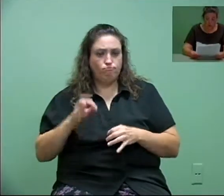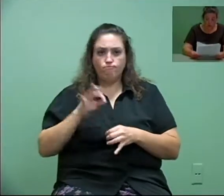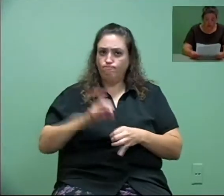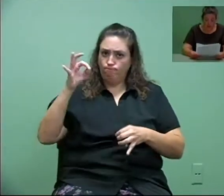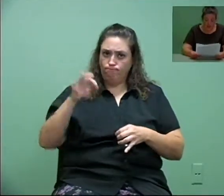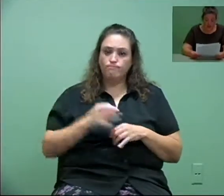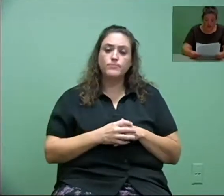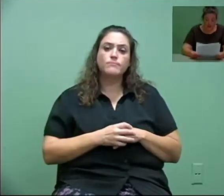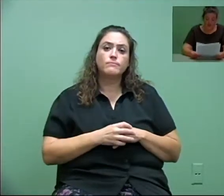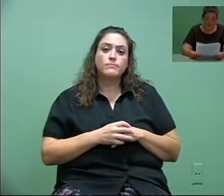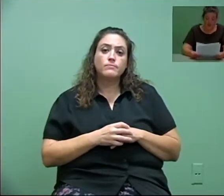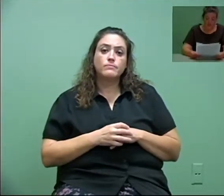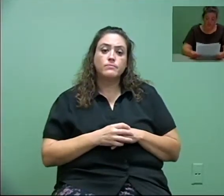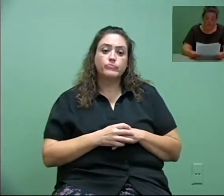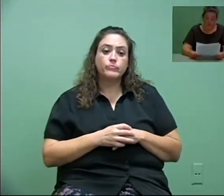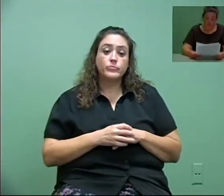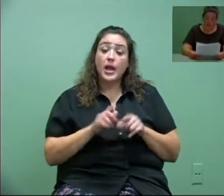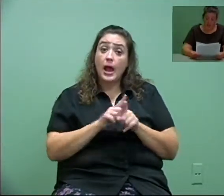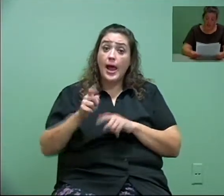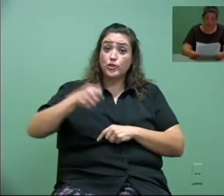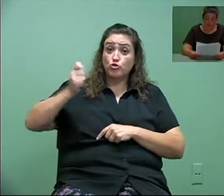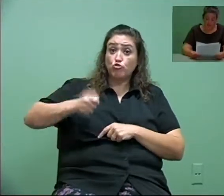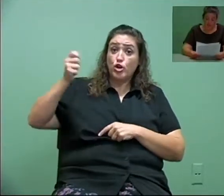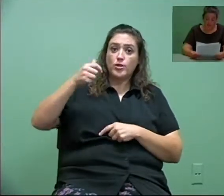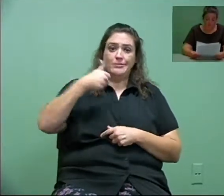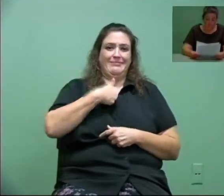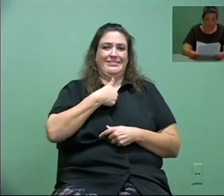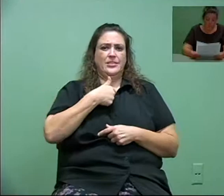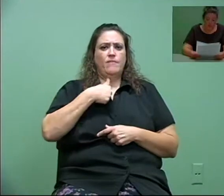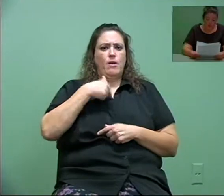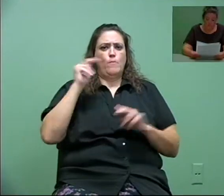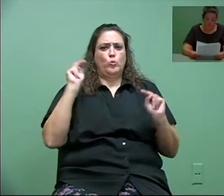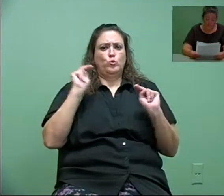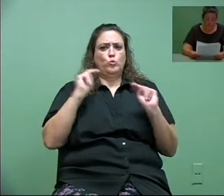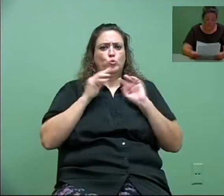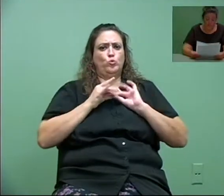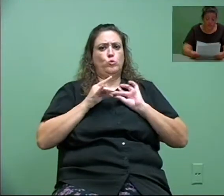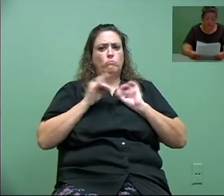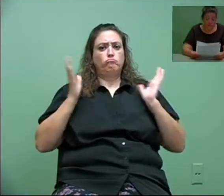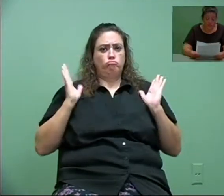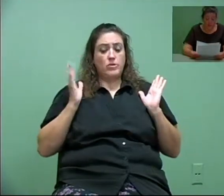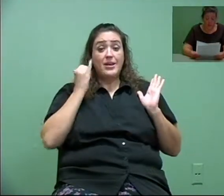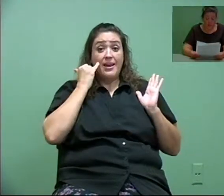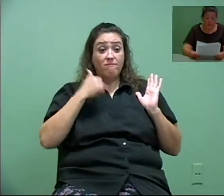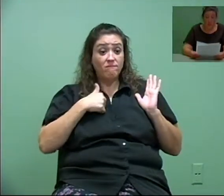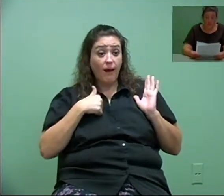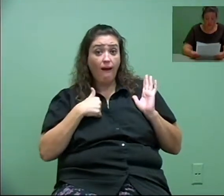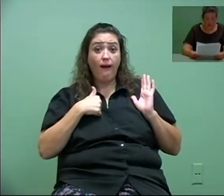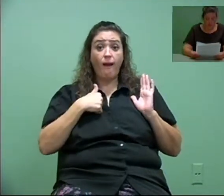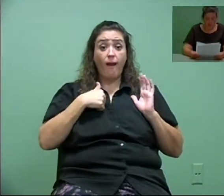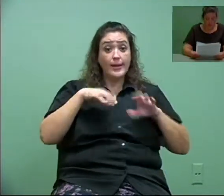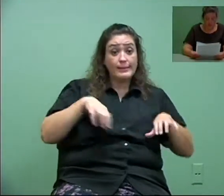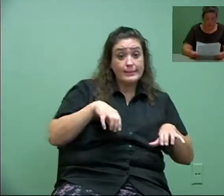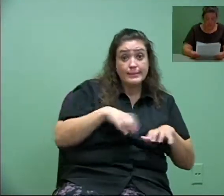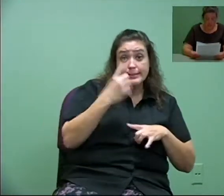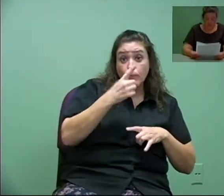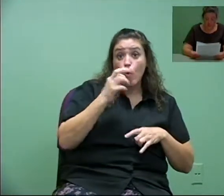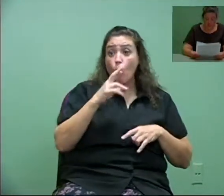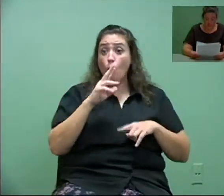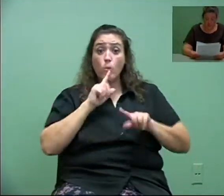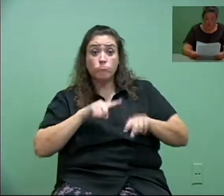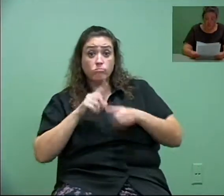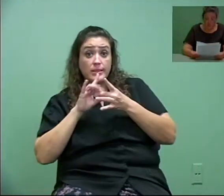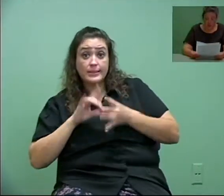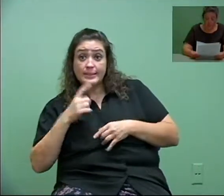am neutral. If I have said or done anything that makes you think I favor one side or the other, that was not my